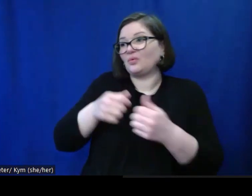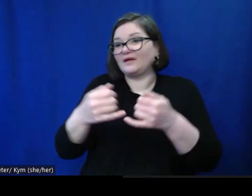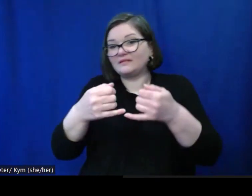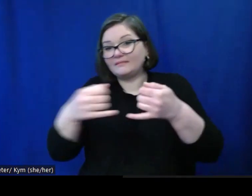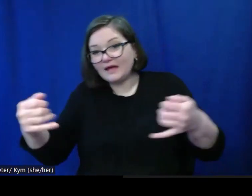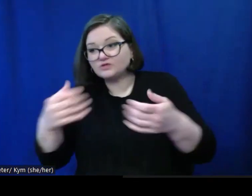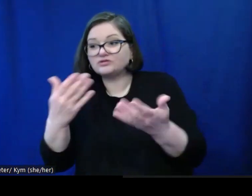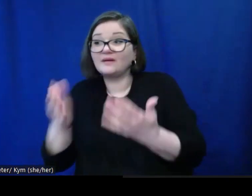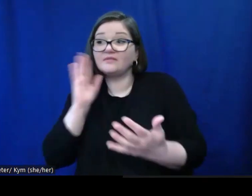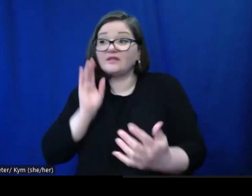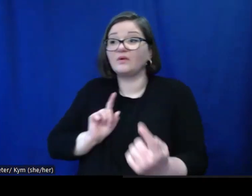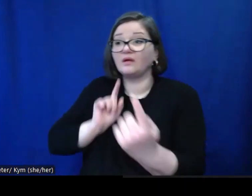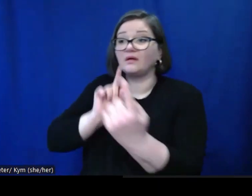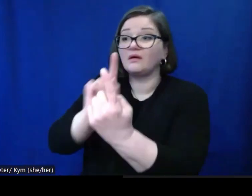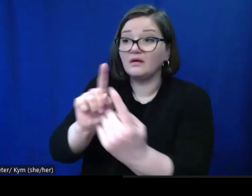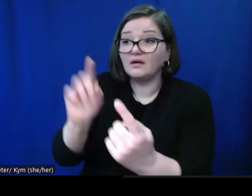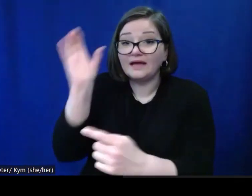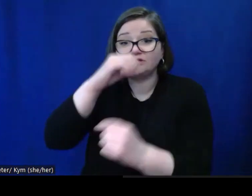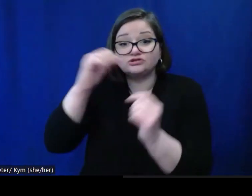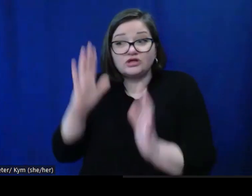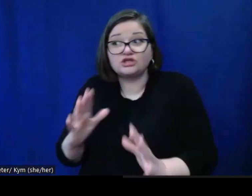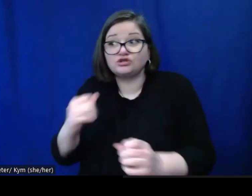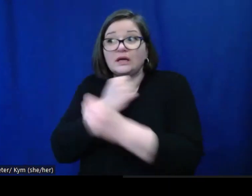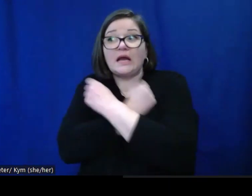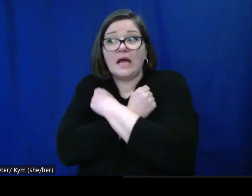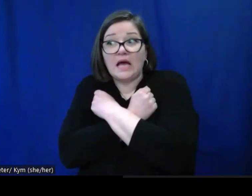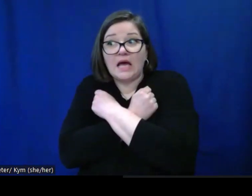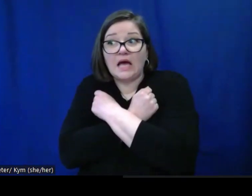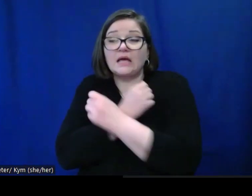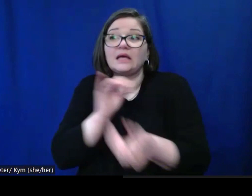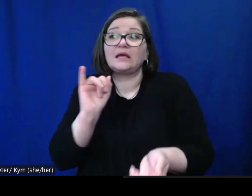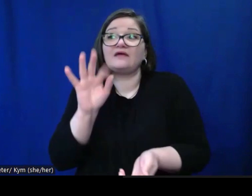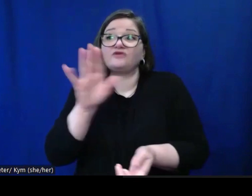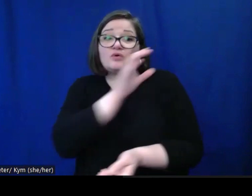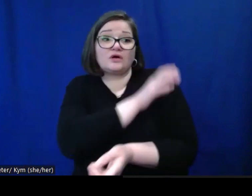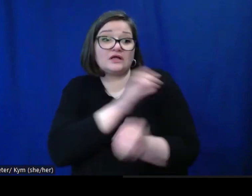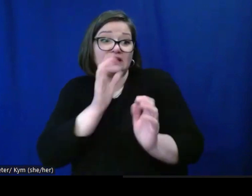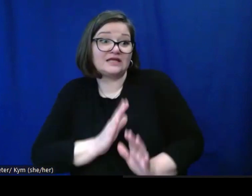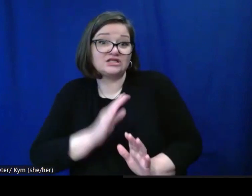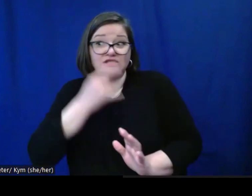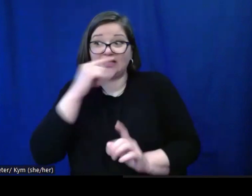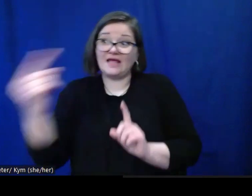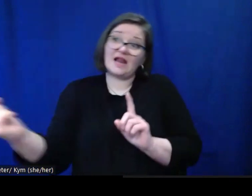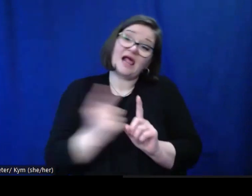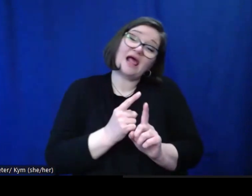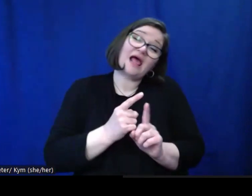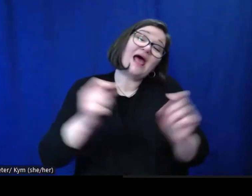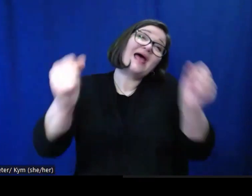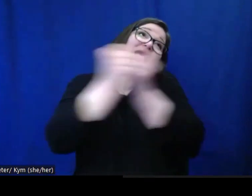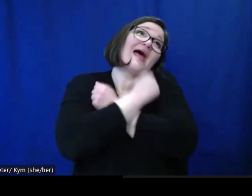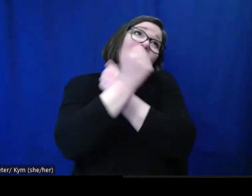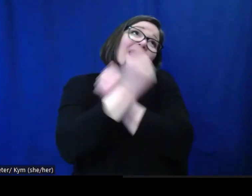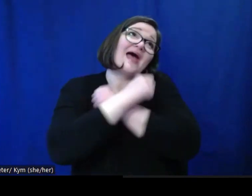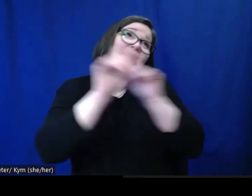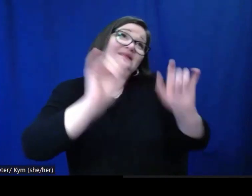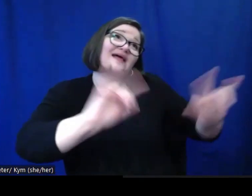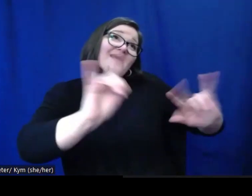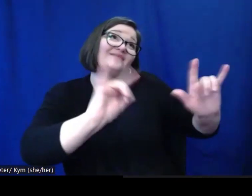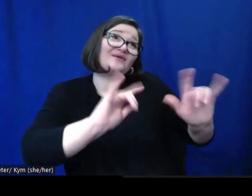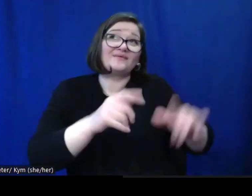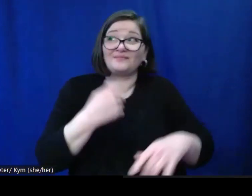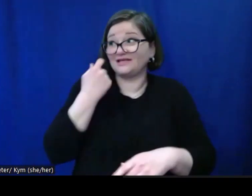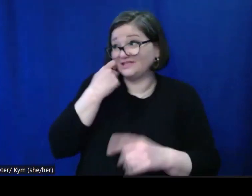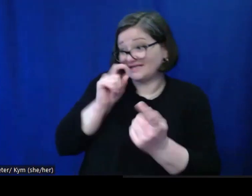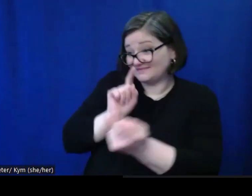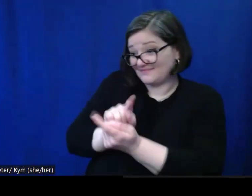up to a stranger and they might give them a hug. If you're a clinician, they may come up to you and give you like a big "I love you," and you're like, "Well, you don't even